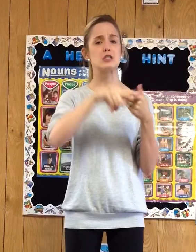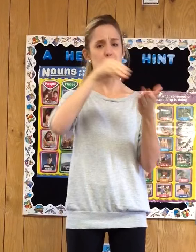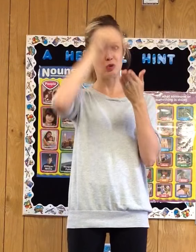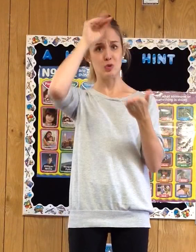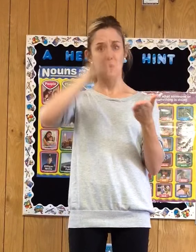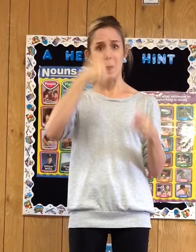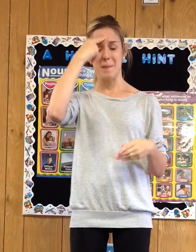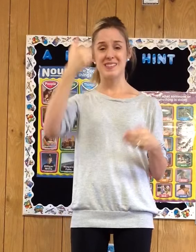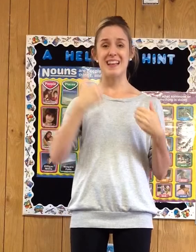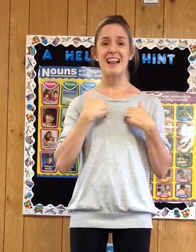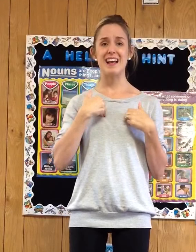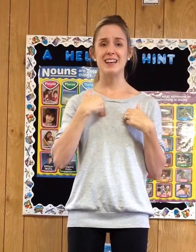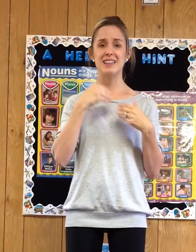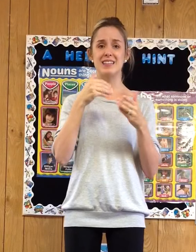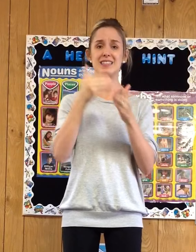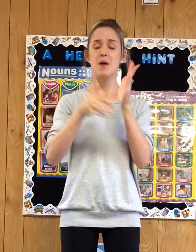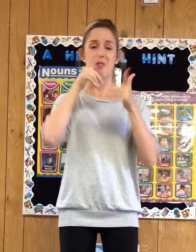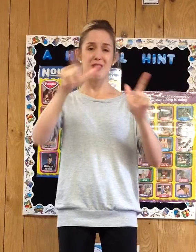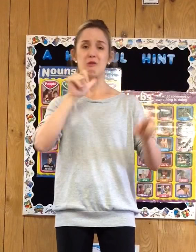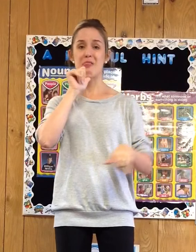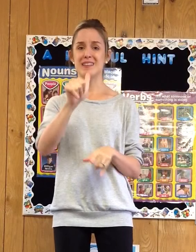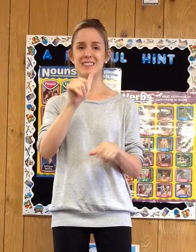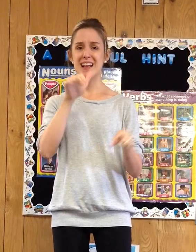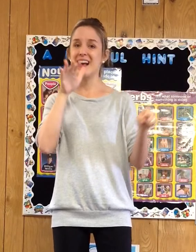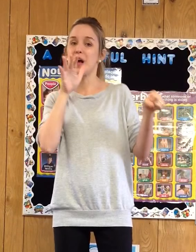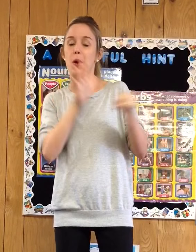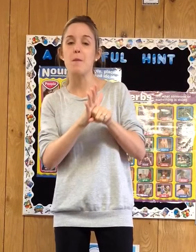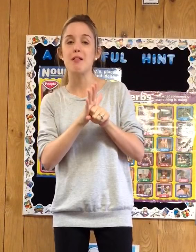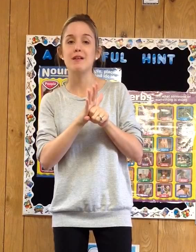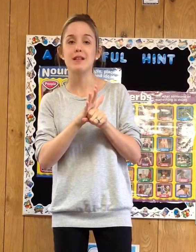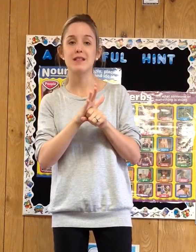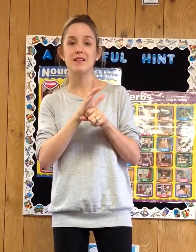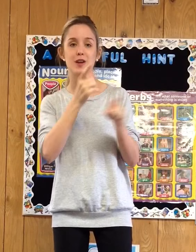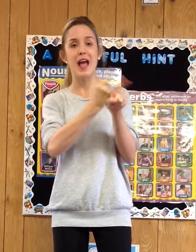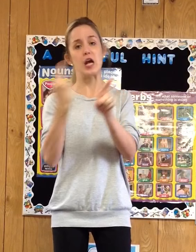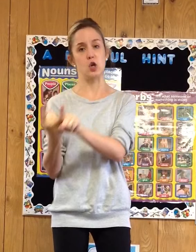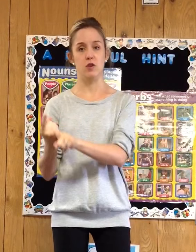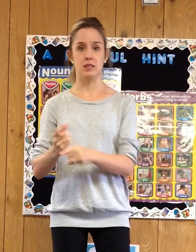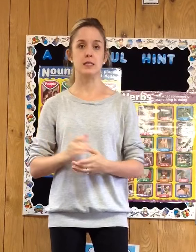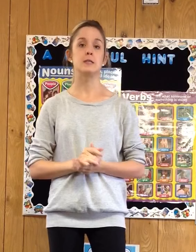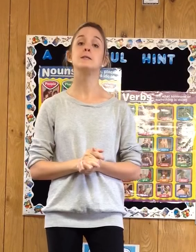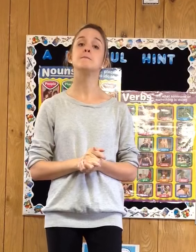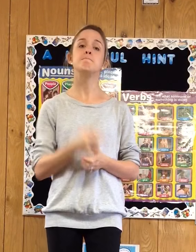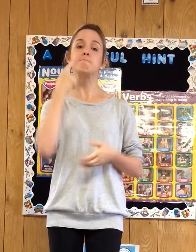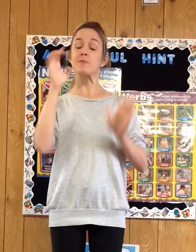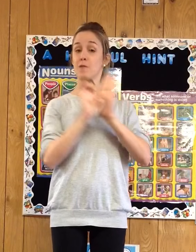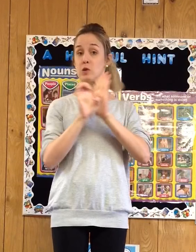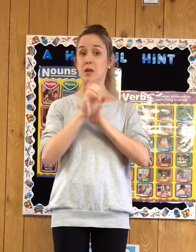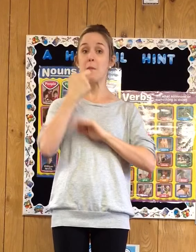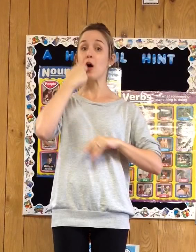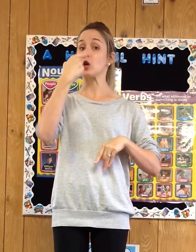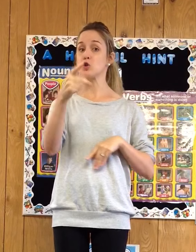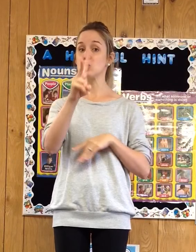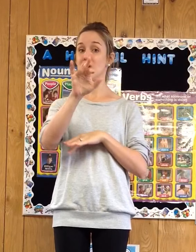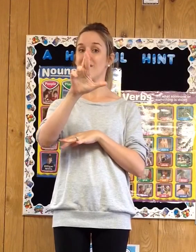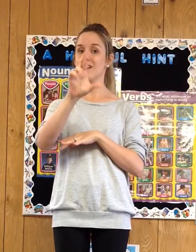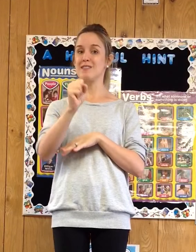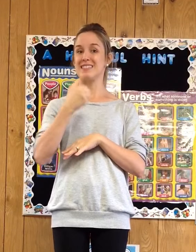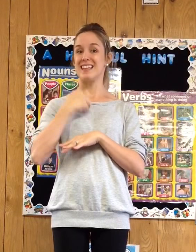it contains some language that isn't completely accurate. For example, I told you that viruses have DNA.